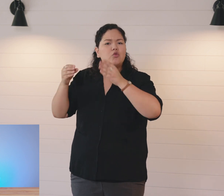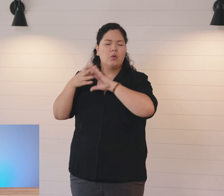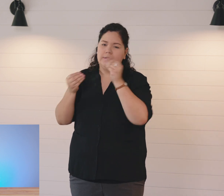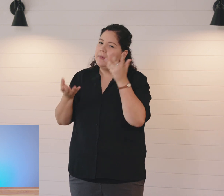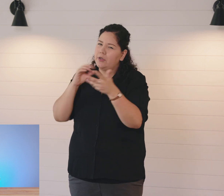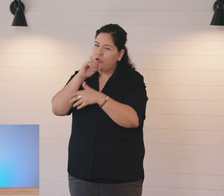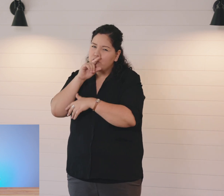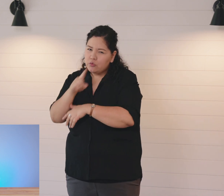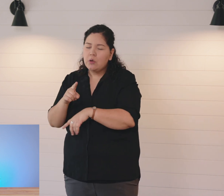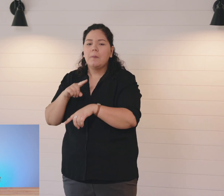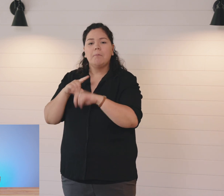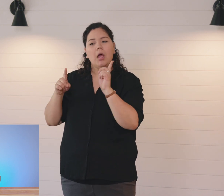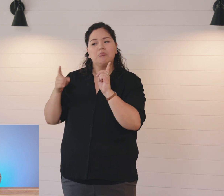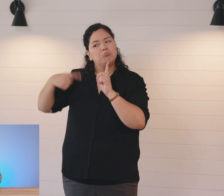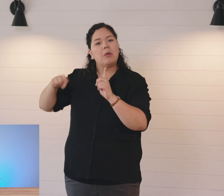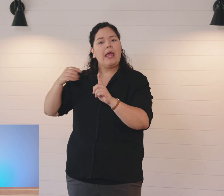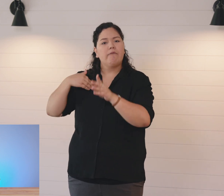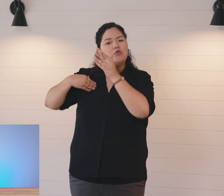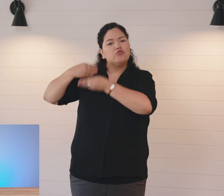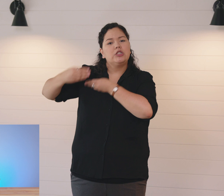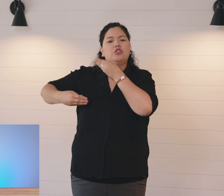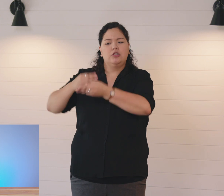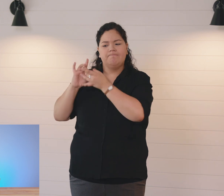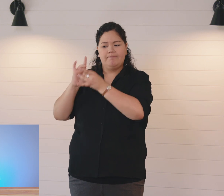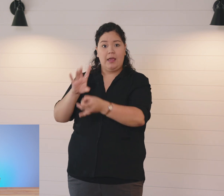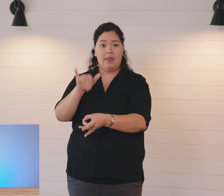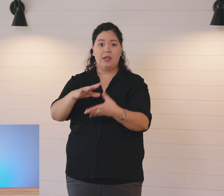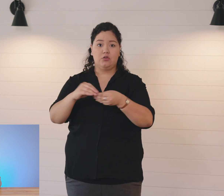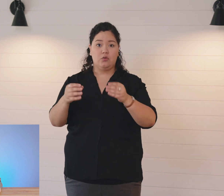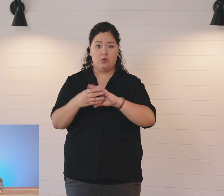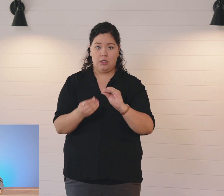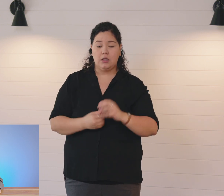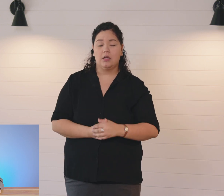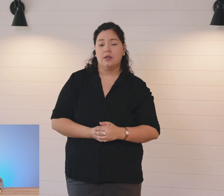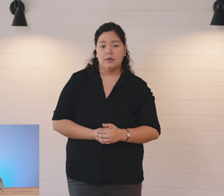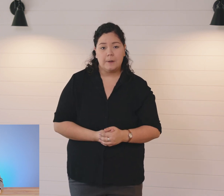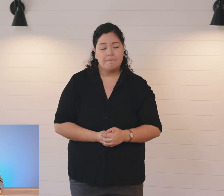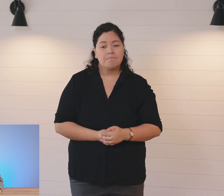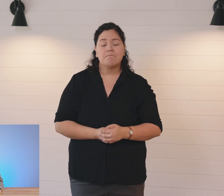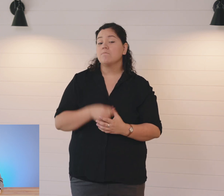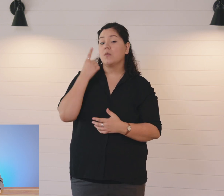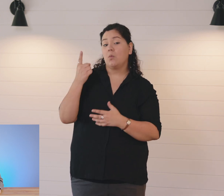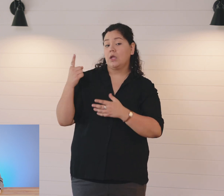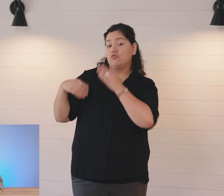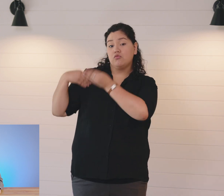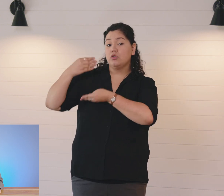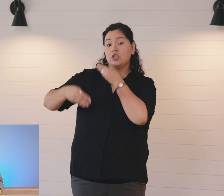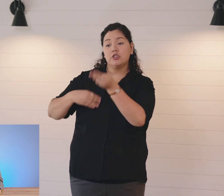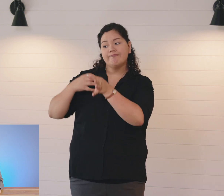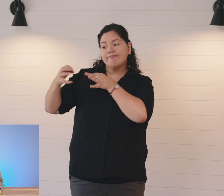probably untrue, but traditions about this particular scene. One of the traditions is